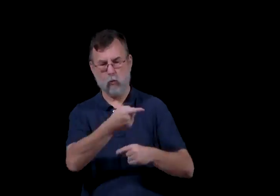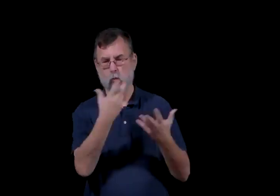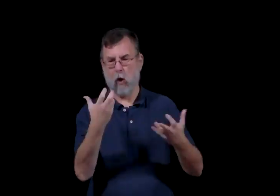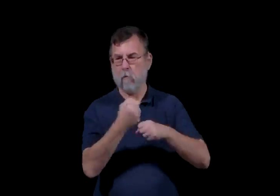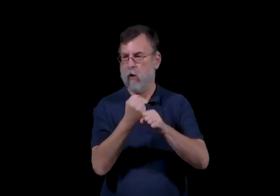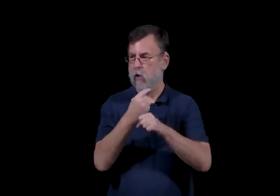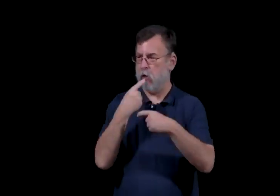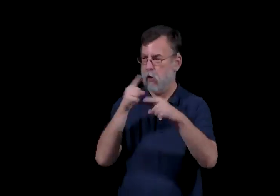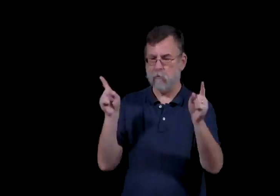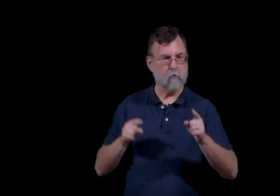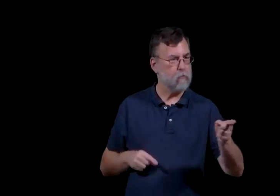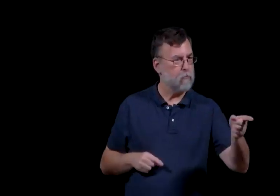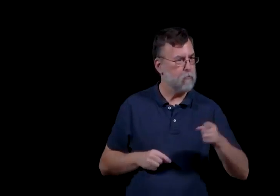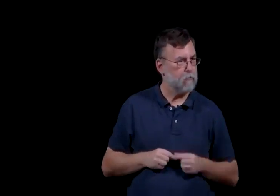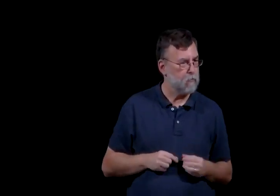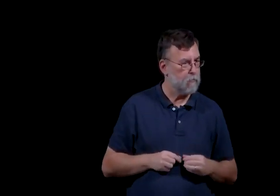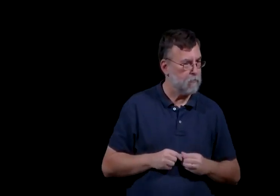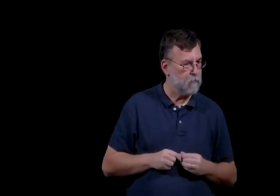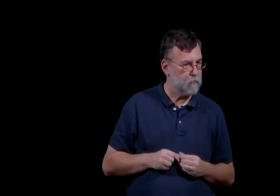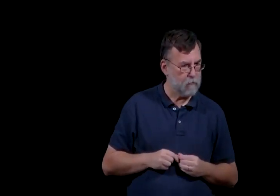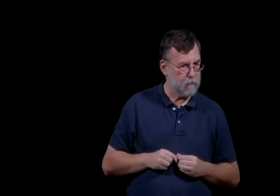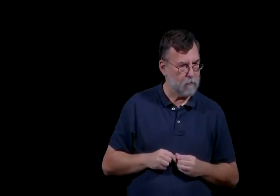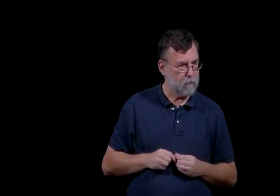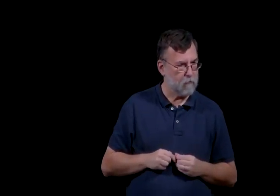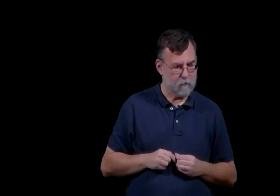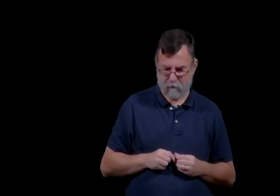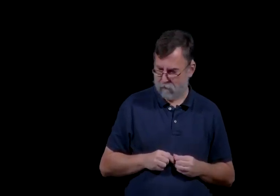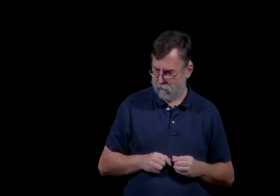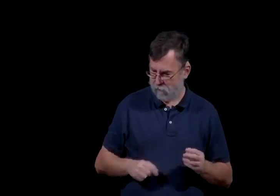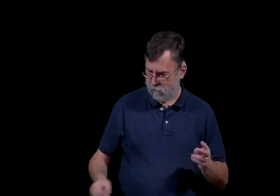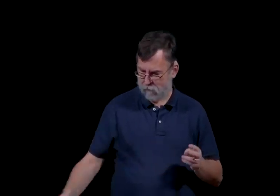Lynn is going to come this morning and make the announcements.